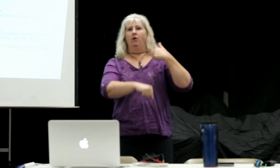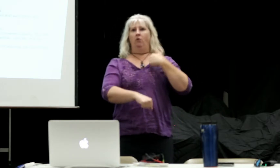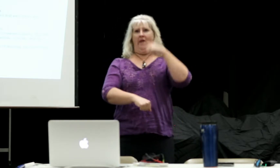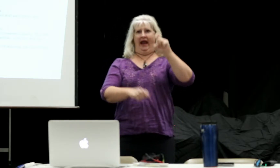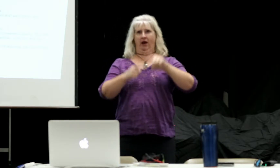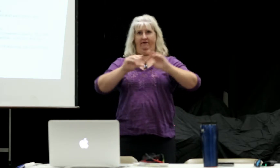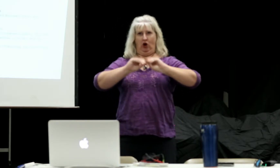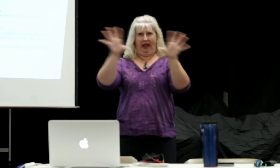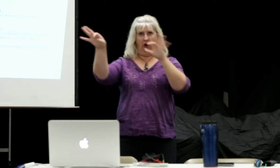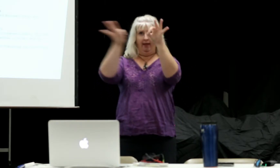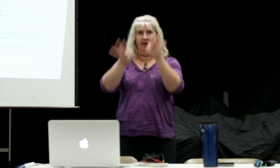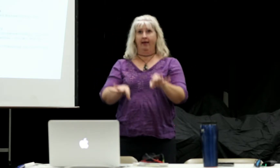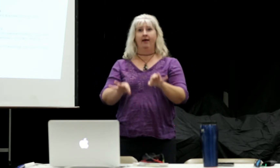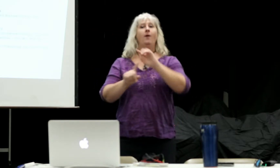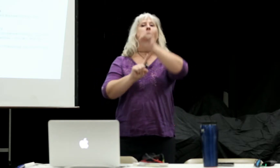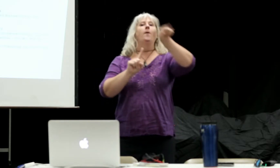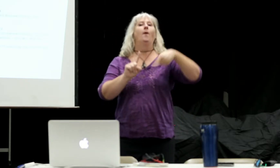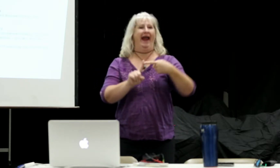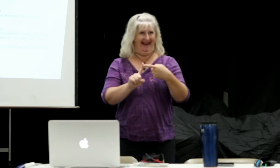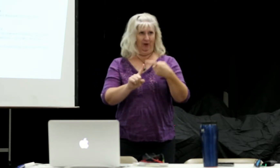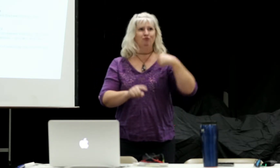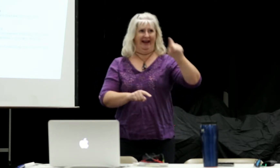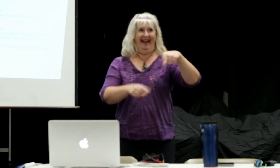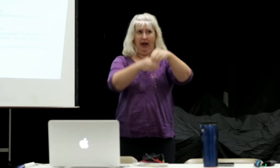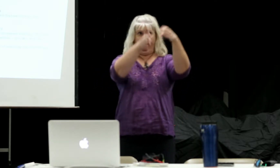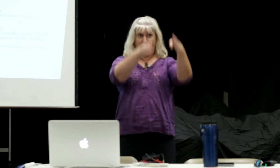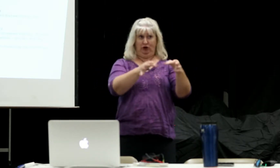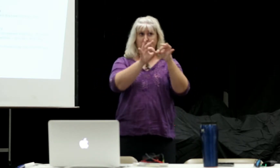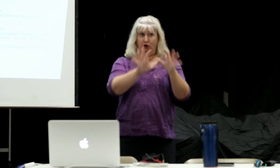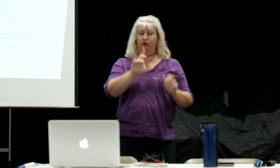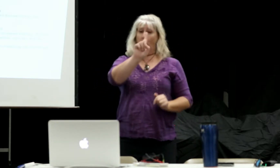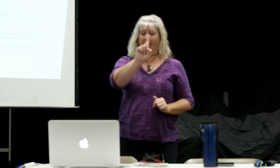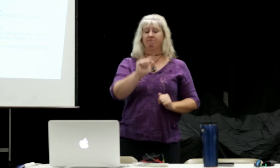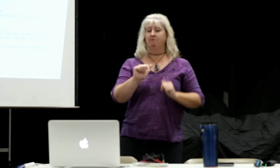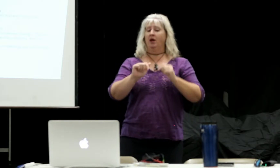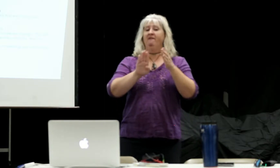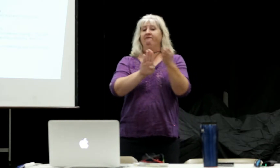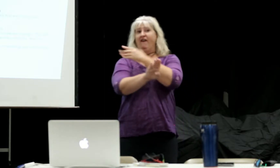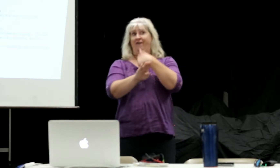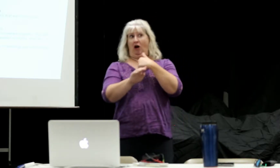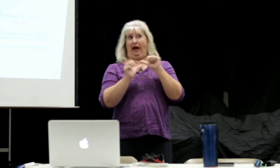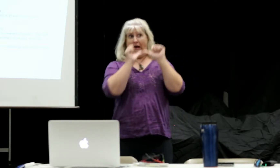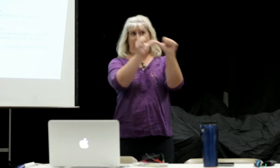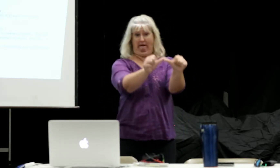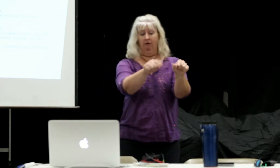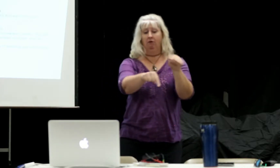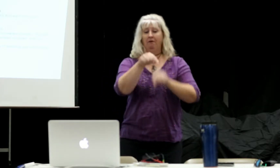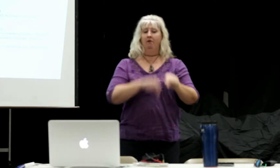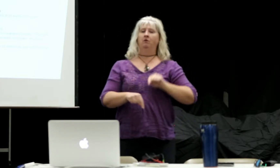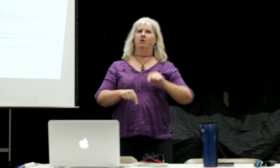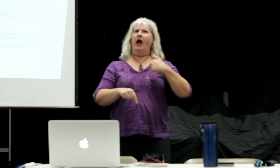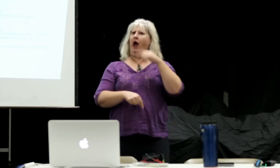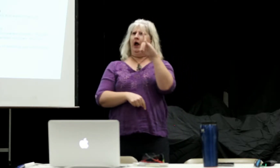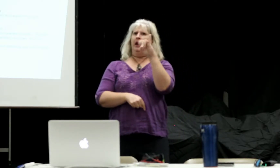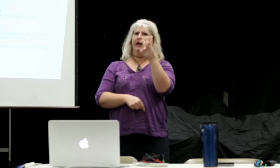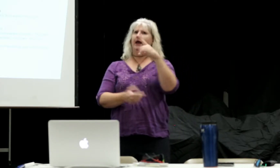things are going, quote unquote, more back to normal, we want to clearly define when and how interpreters via VRI or in person should